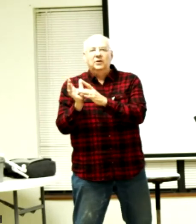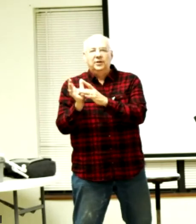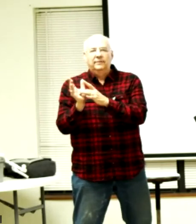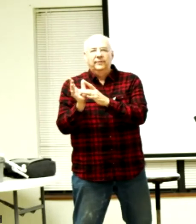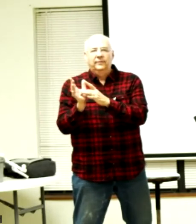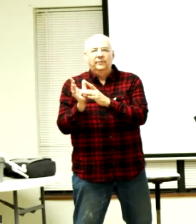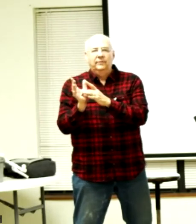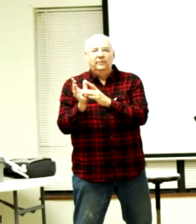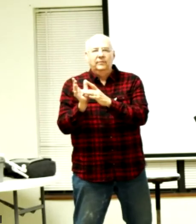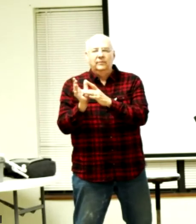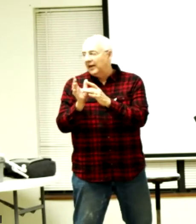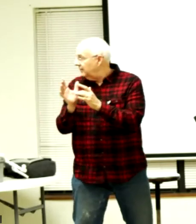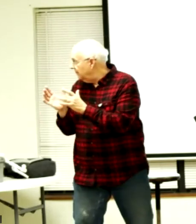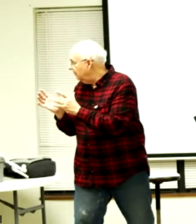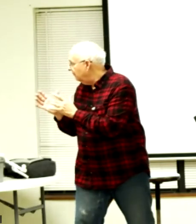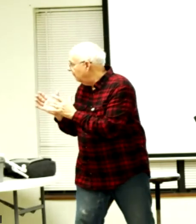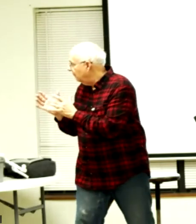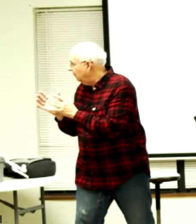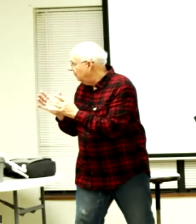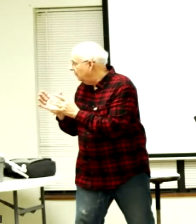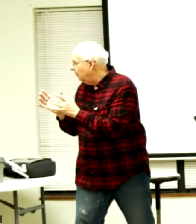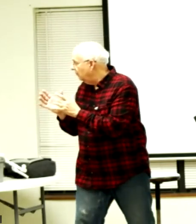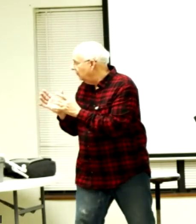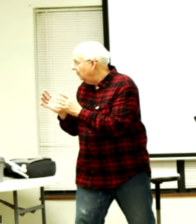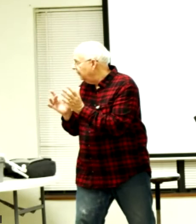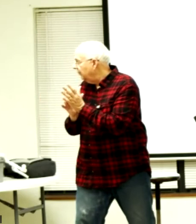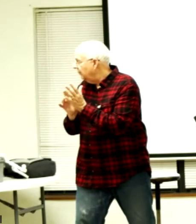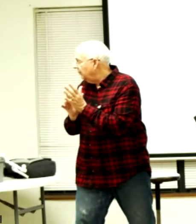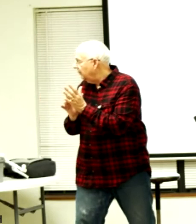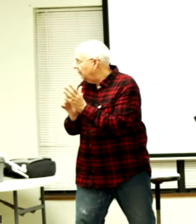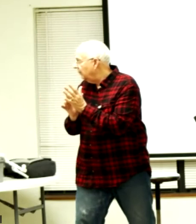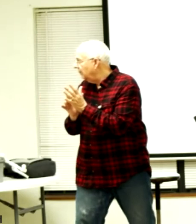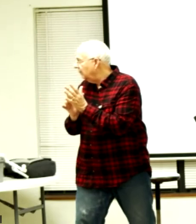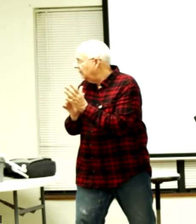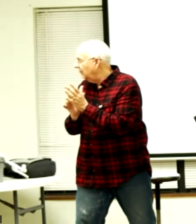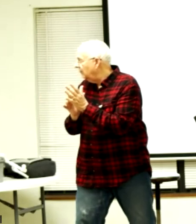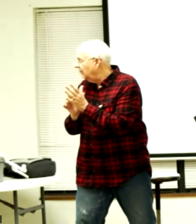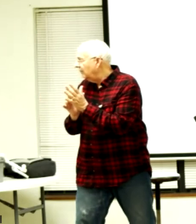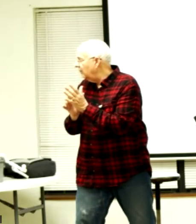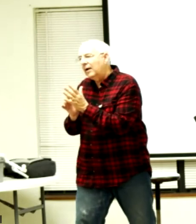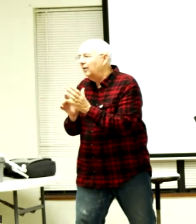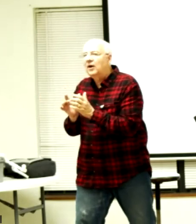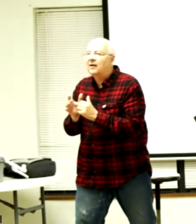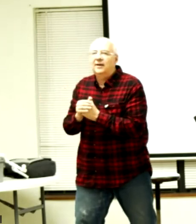it. Right? And in the hand, if you do it on the wrist, I don't think. They're not going to